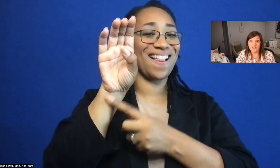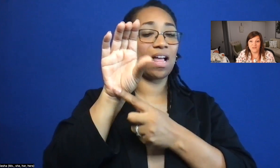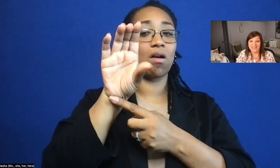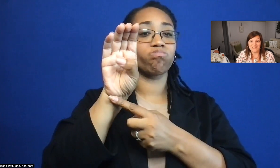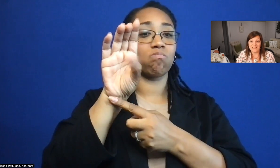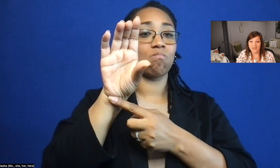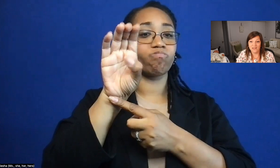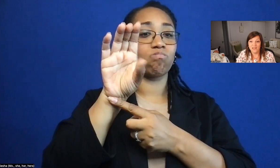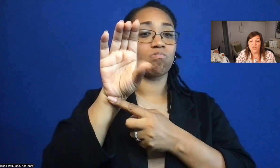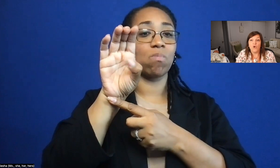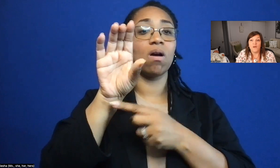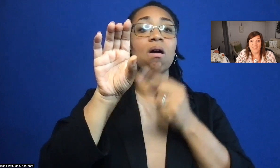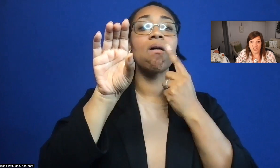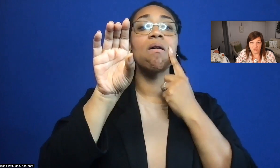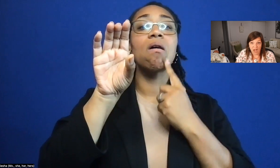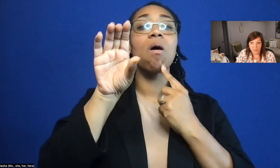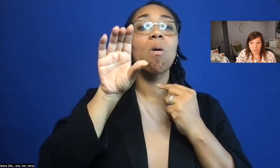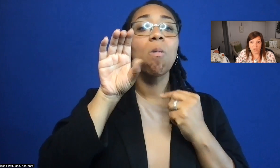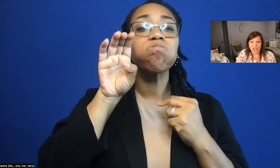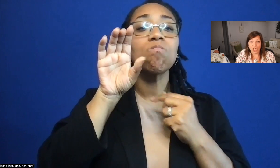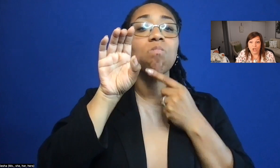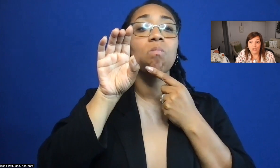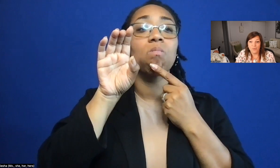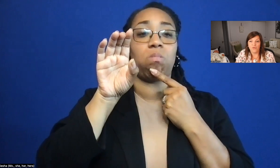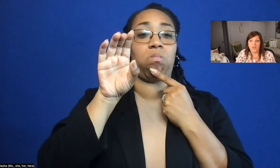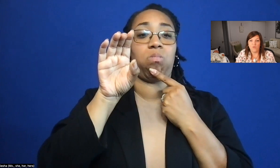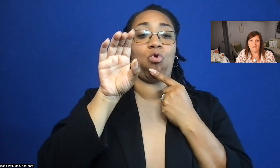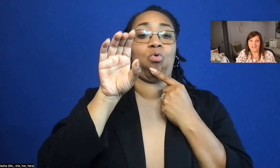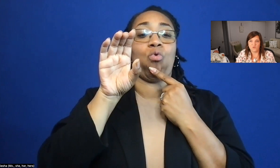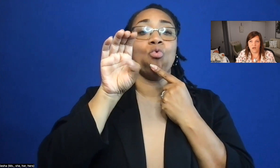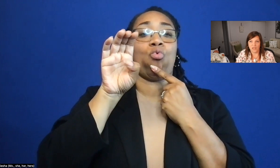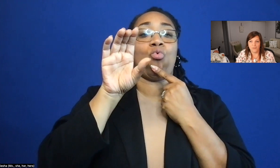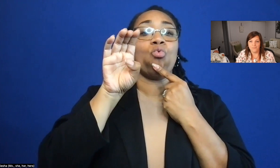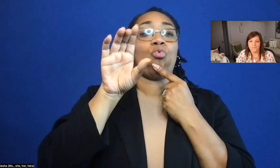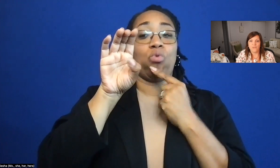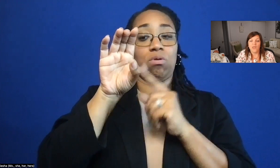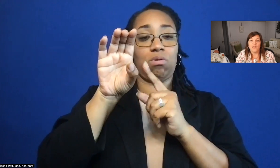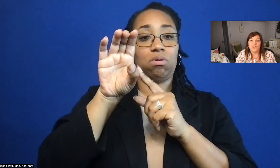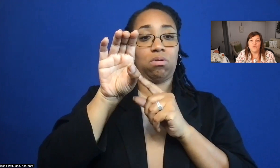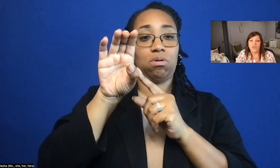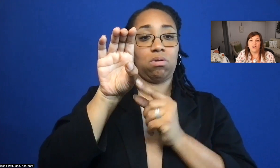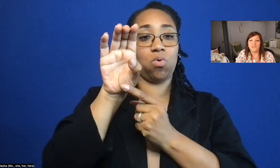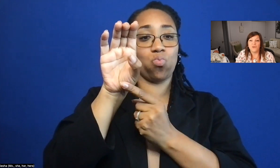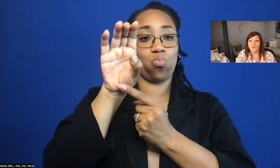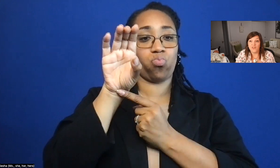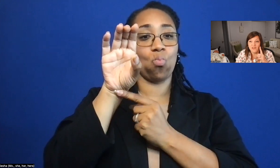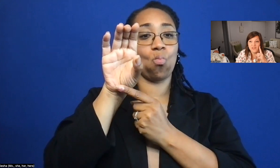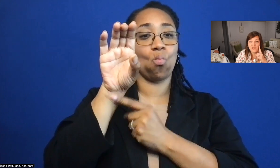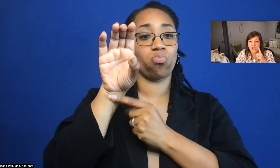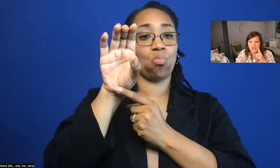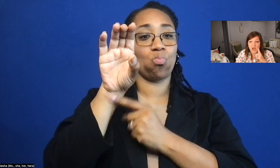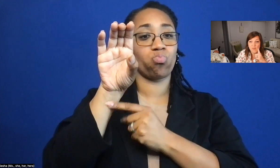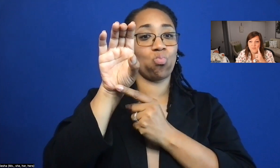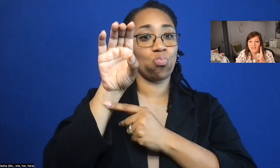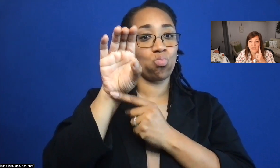movements when they suck, with a drop or longer movement when they swallow. You may also feel this